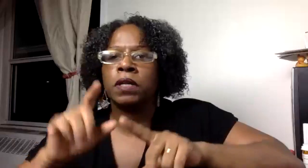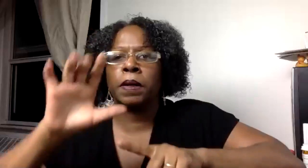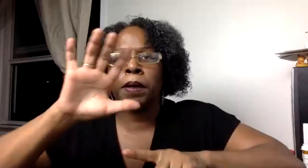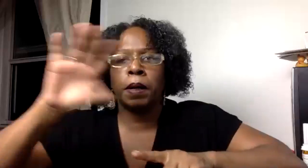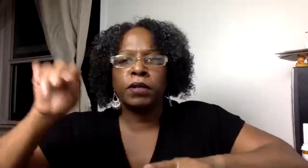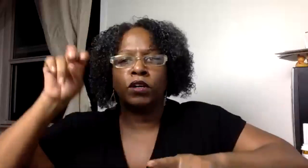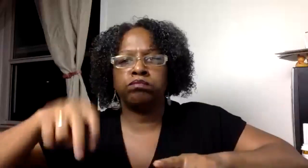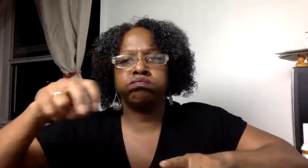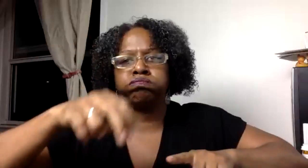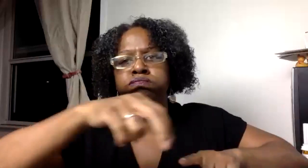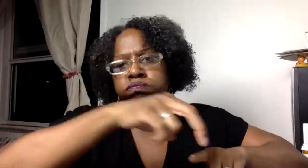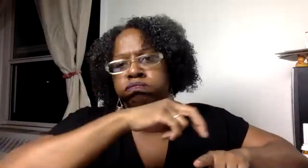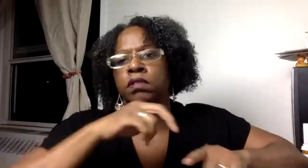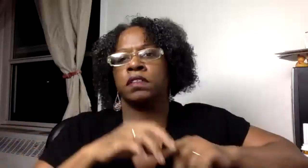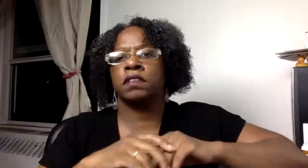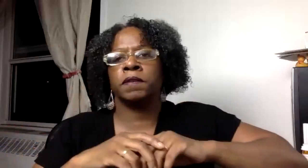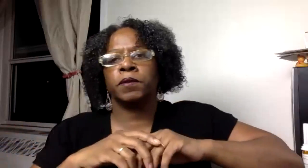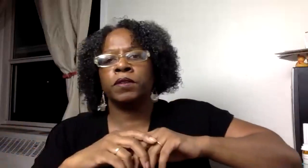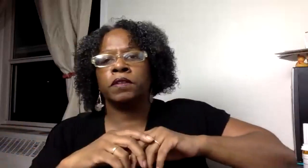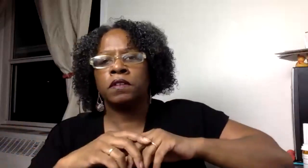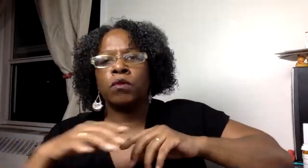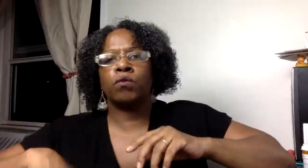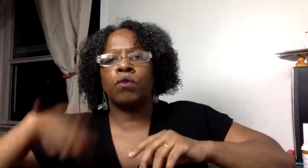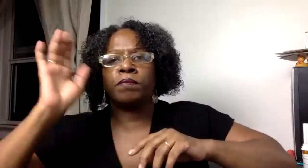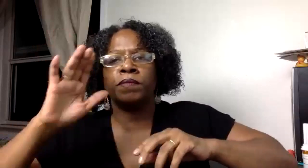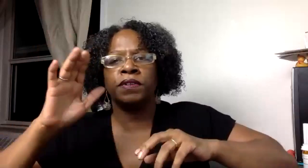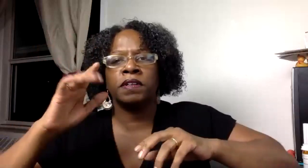I worked for various companies.